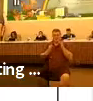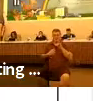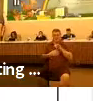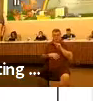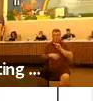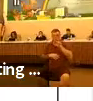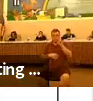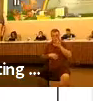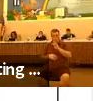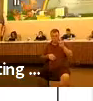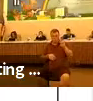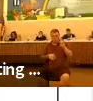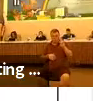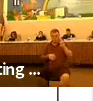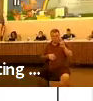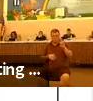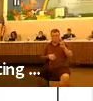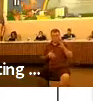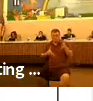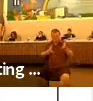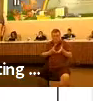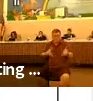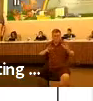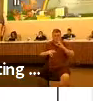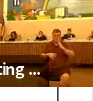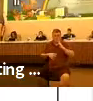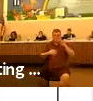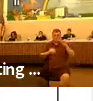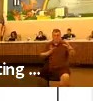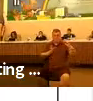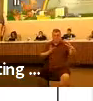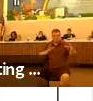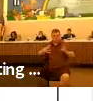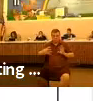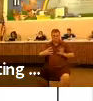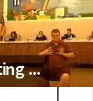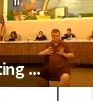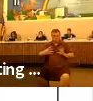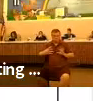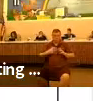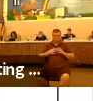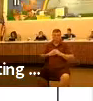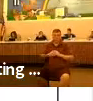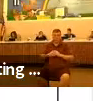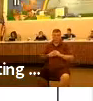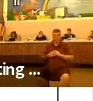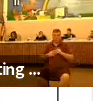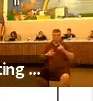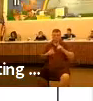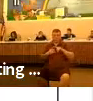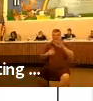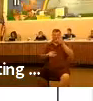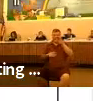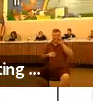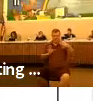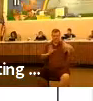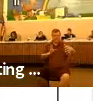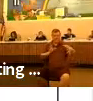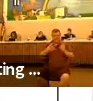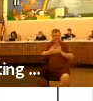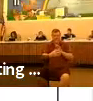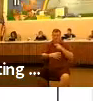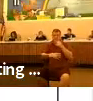northwest pond could be rotated, you know, maybe rotate it 90 degrees and take that